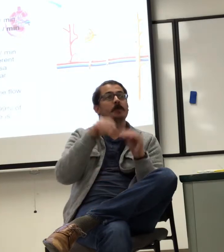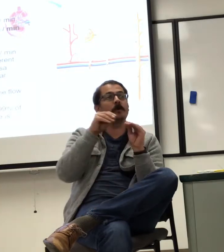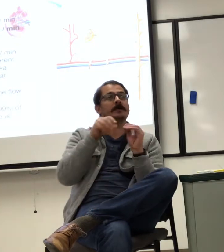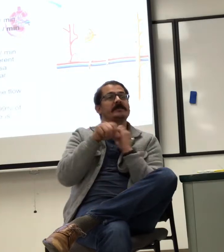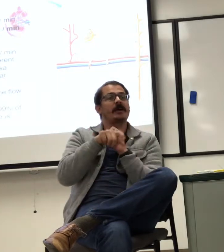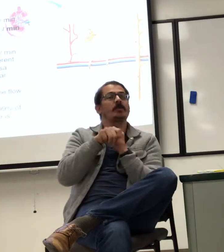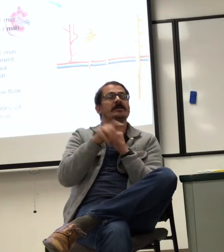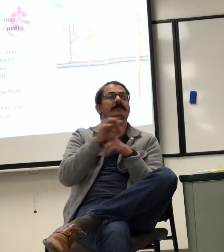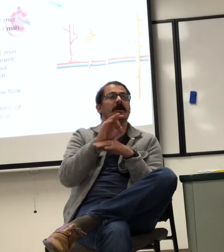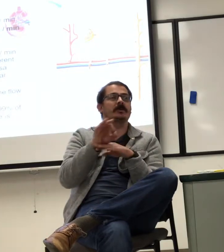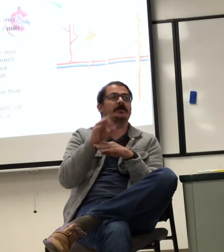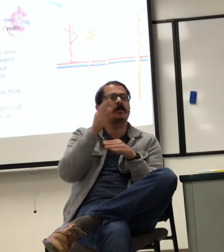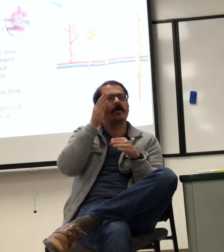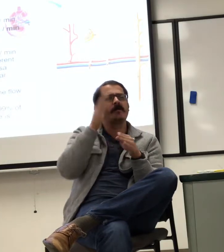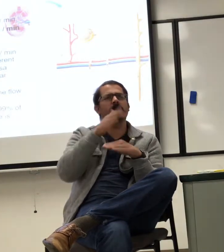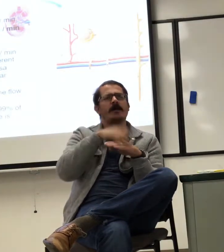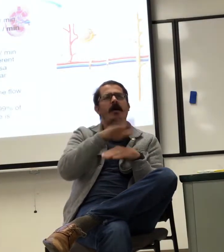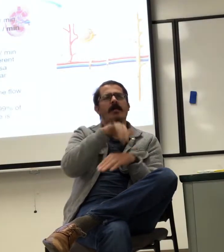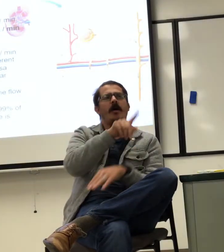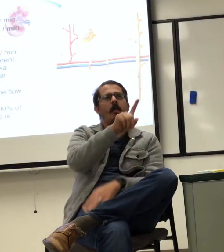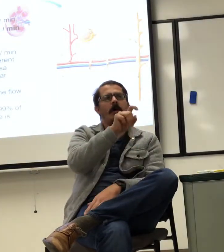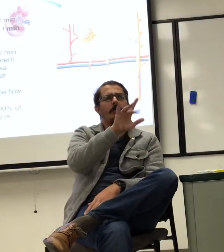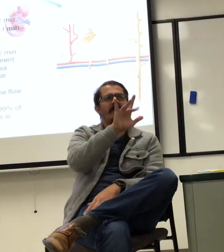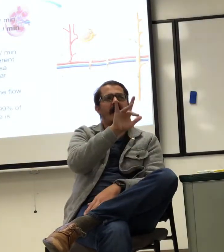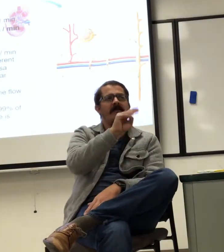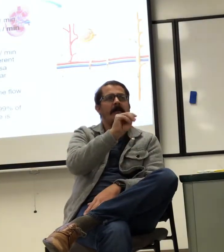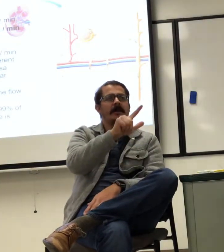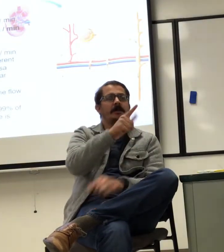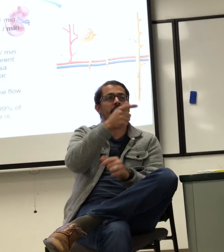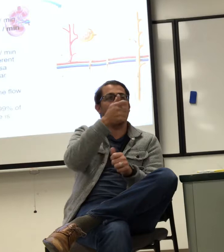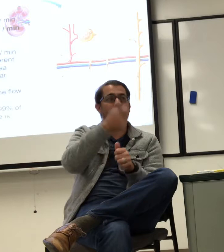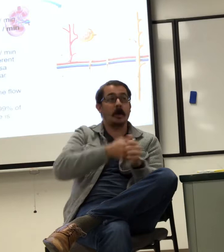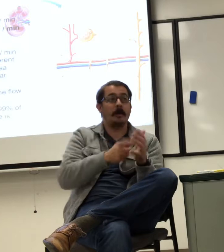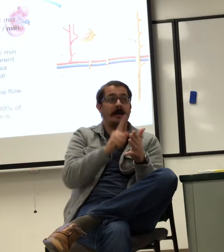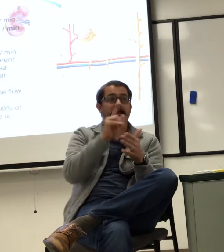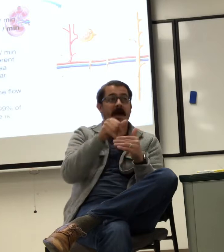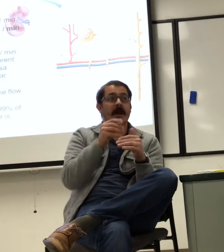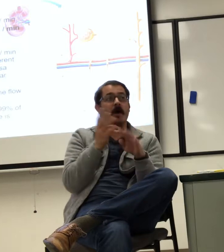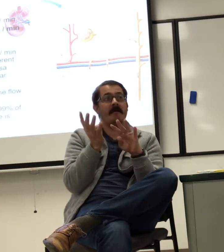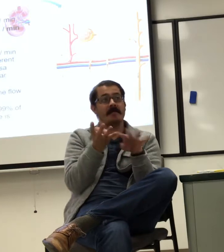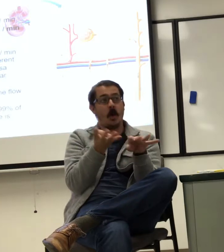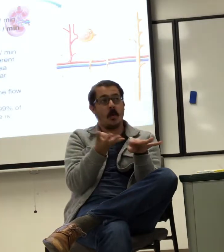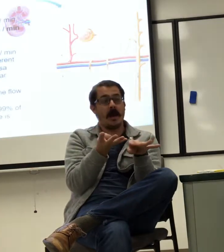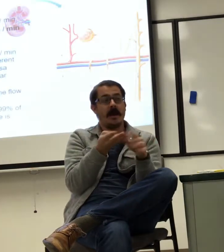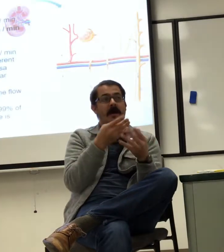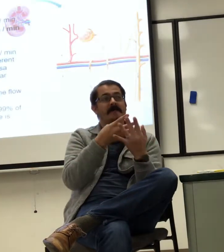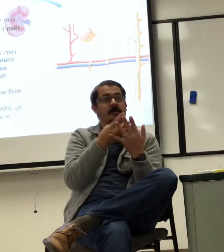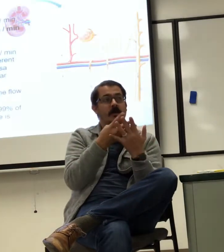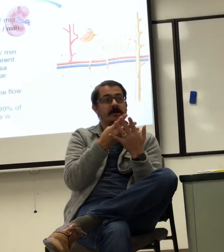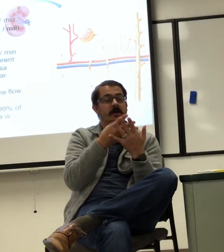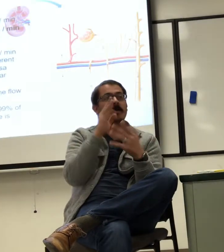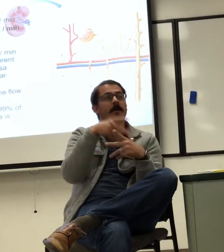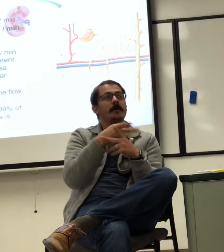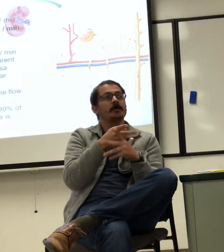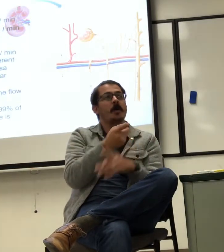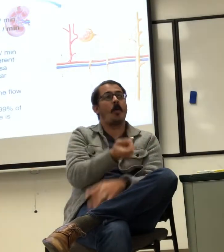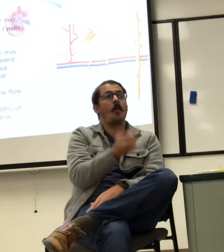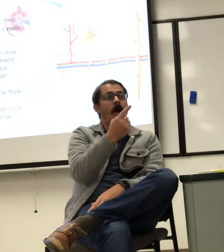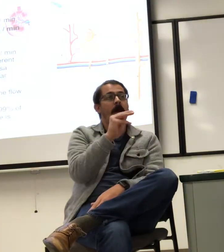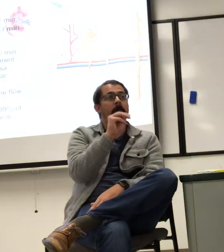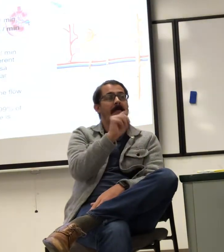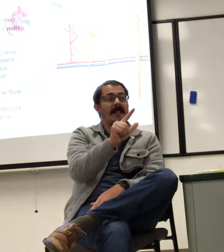But let's focus on that 125 mils per minute. That flow rate of filtration will produce 1